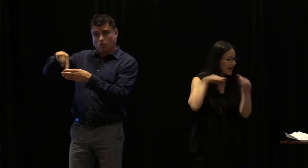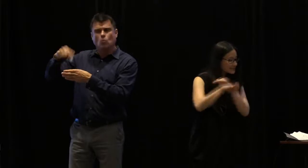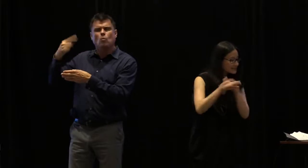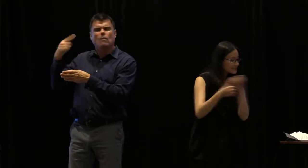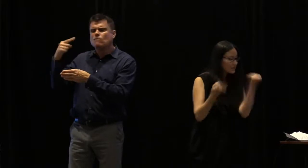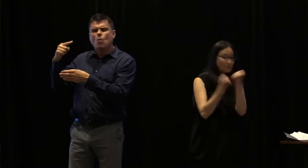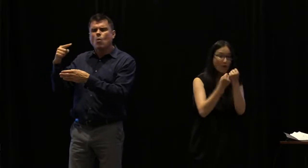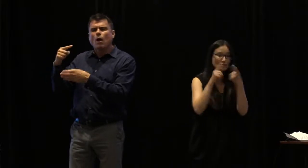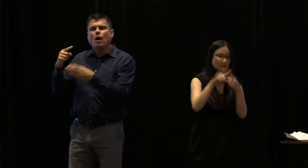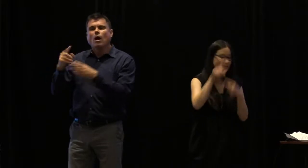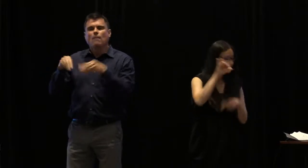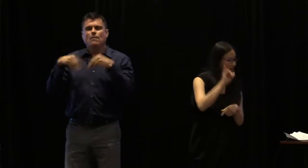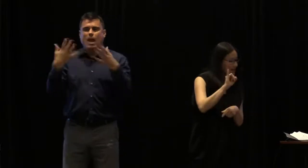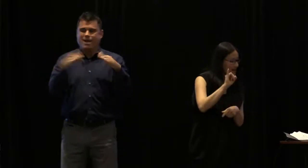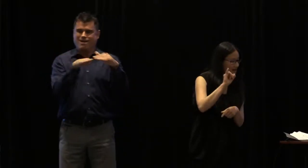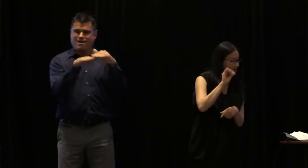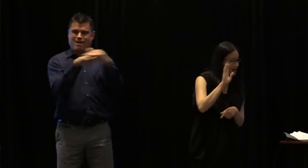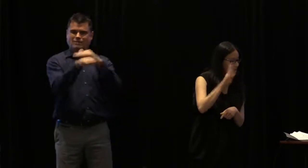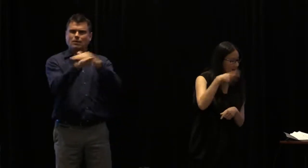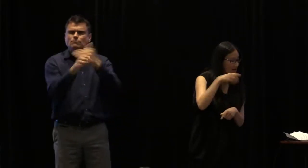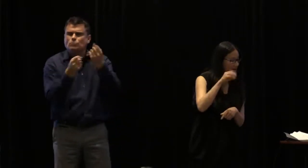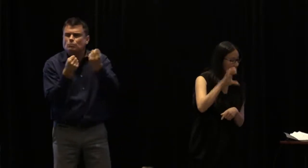also provides access support